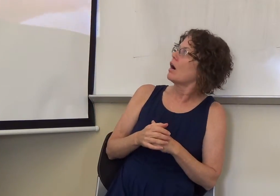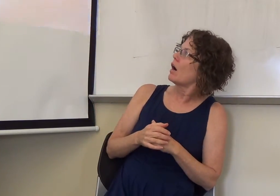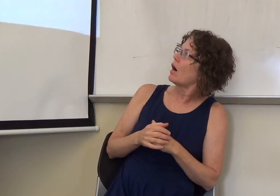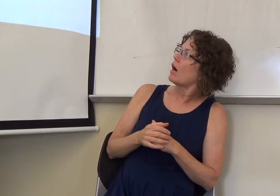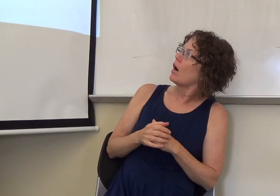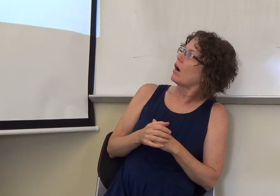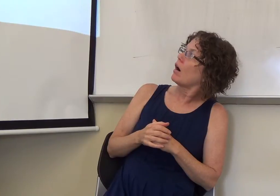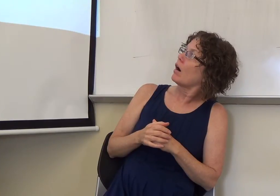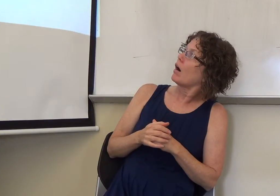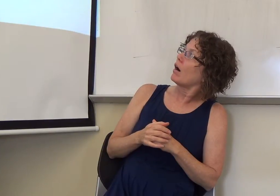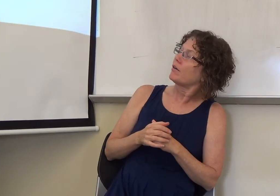So,